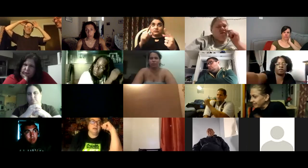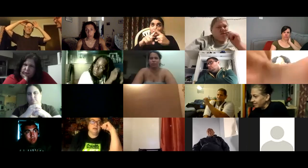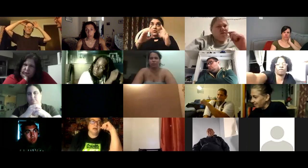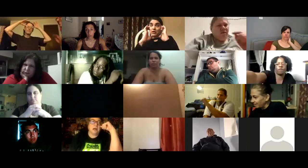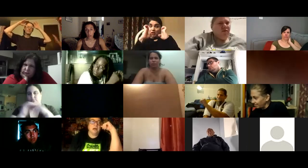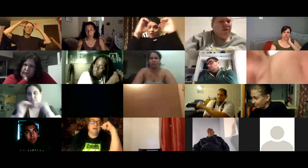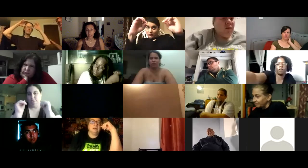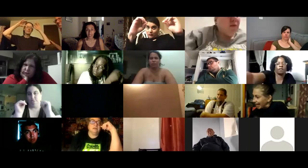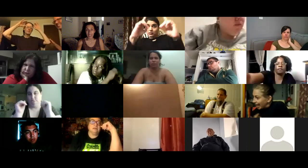advocate,